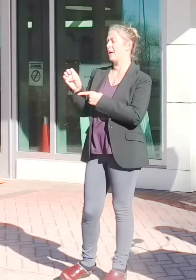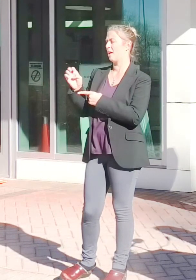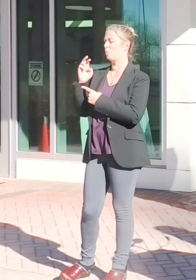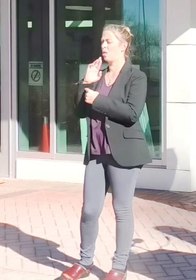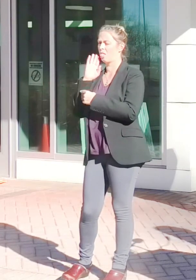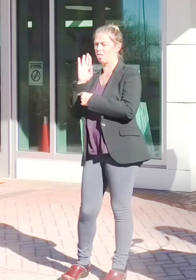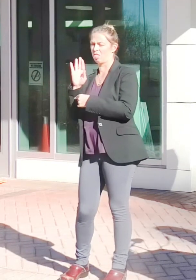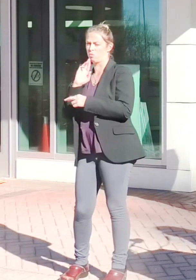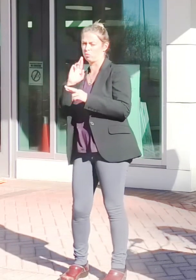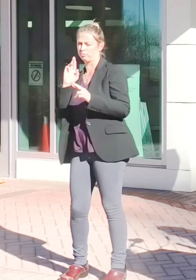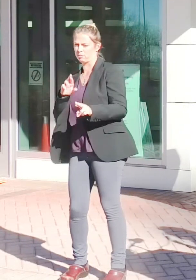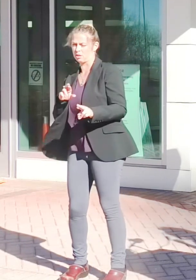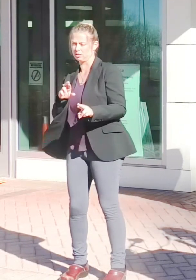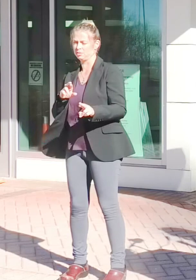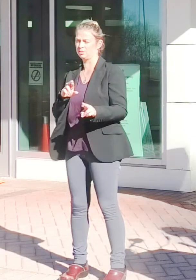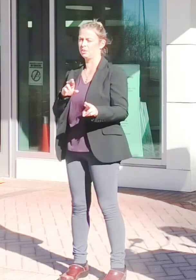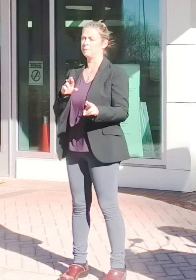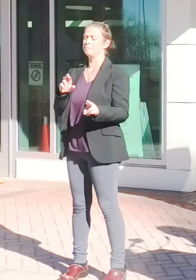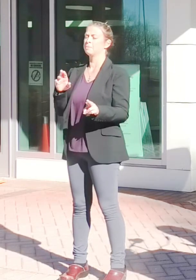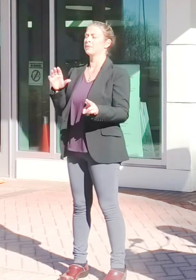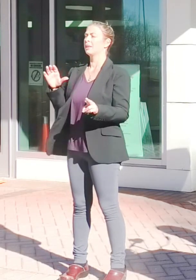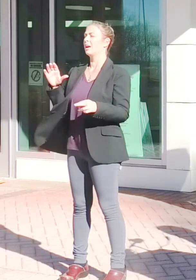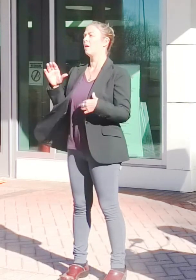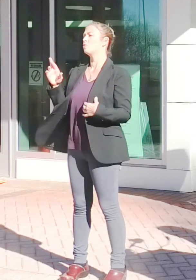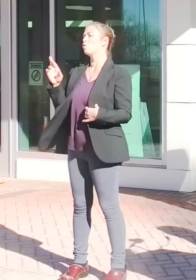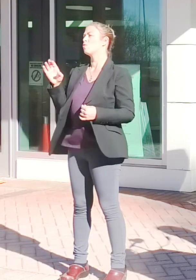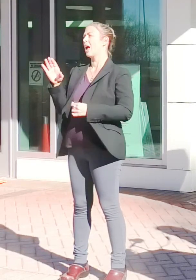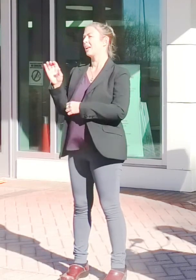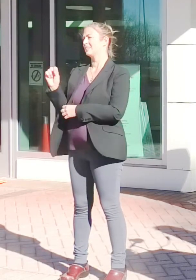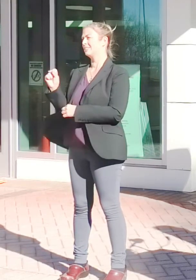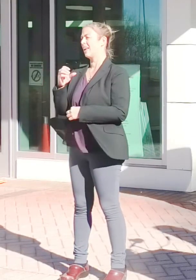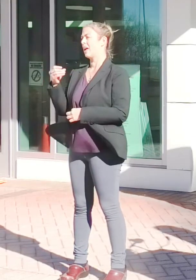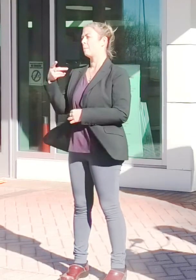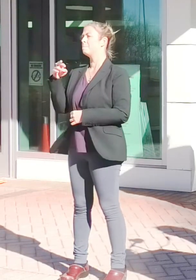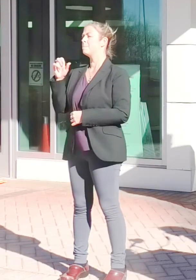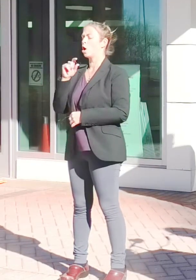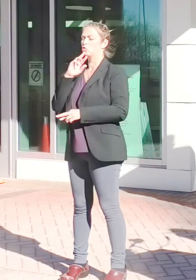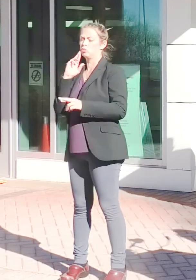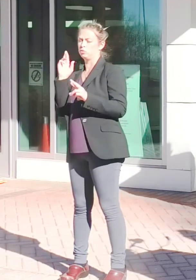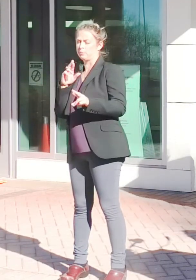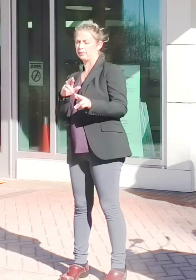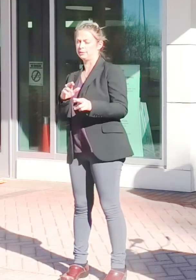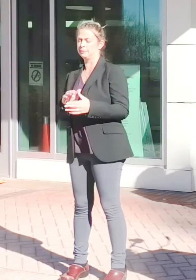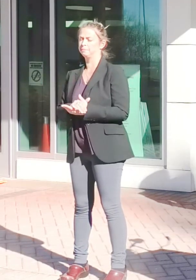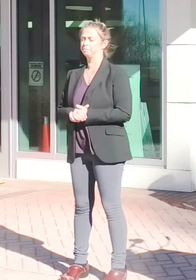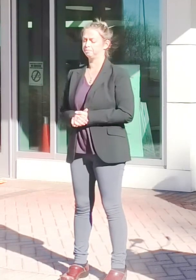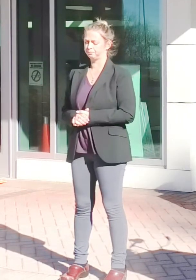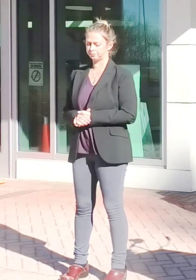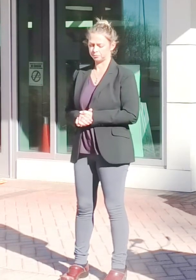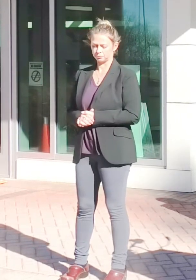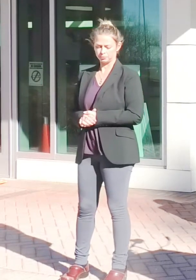and Parks approach and further talk about what the restrictions are in place for clarification.